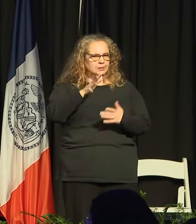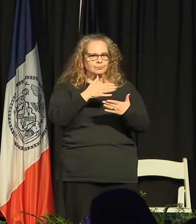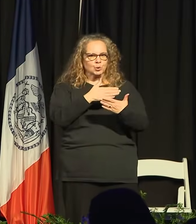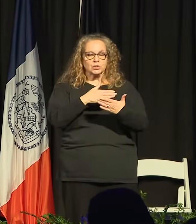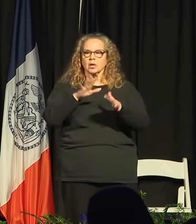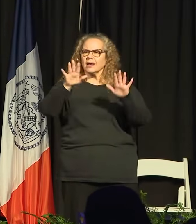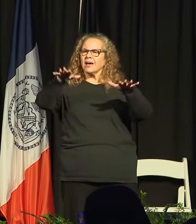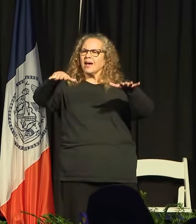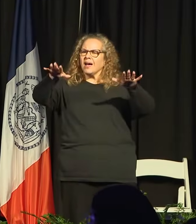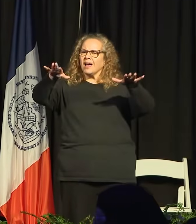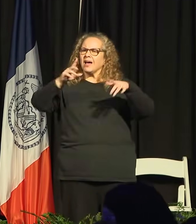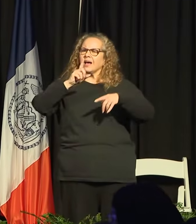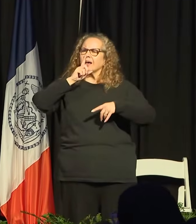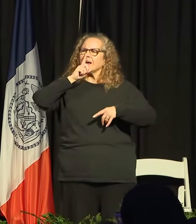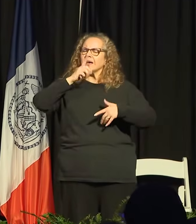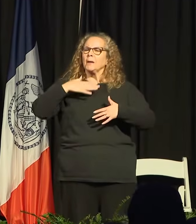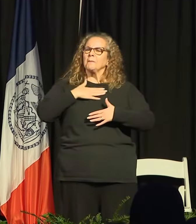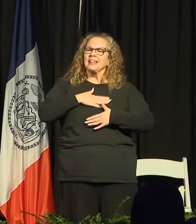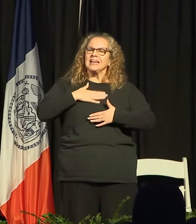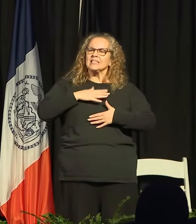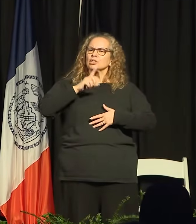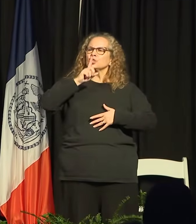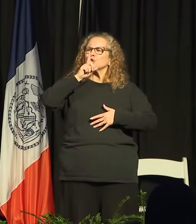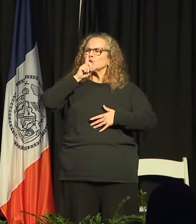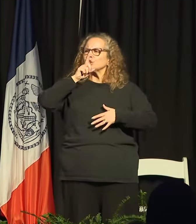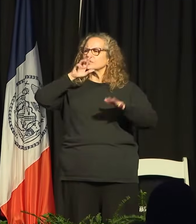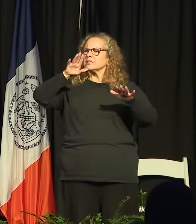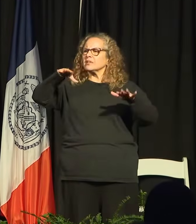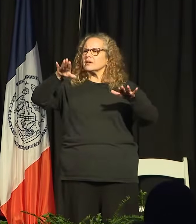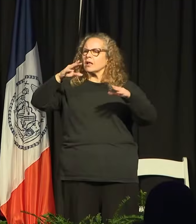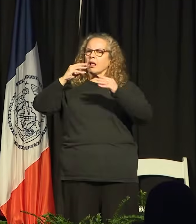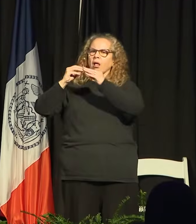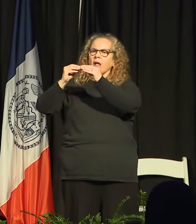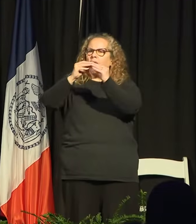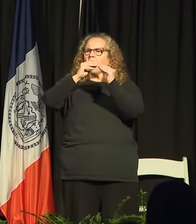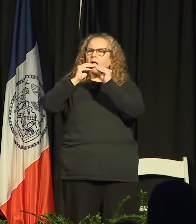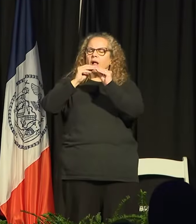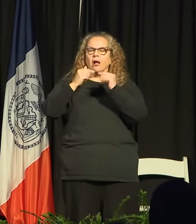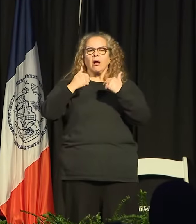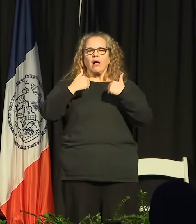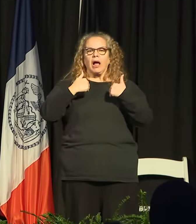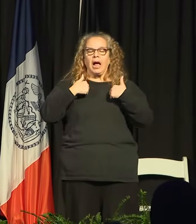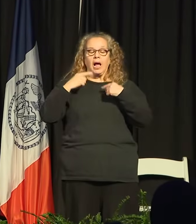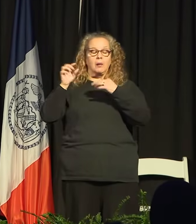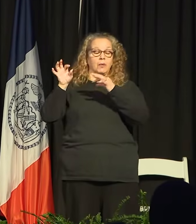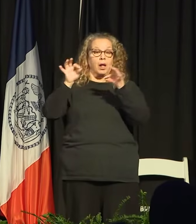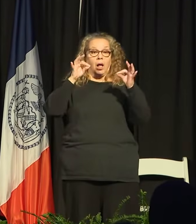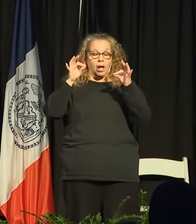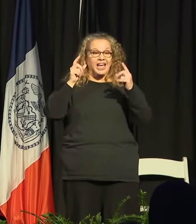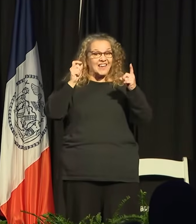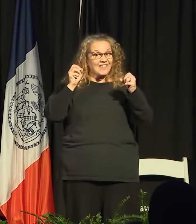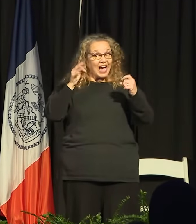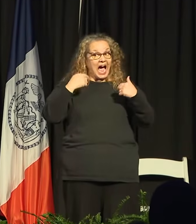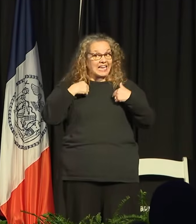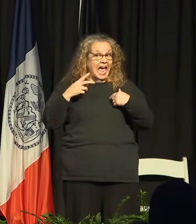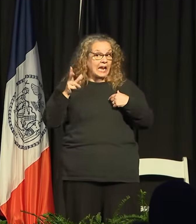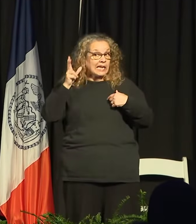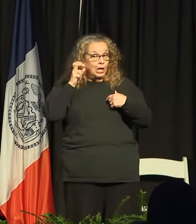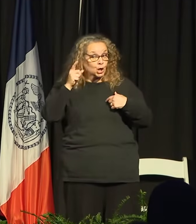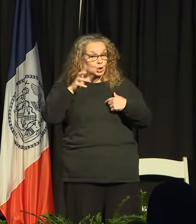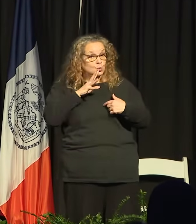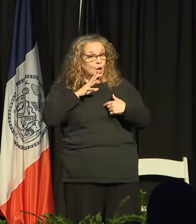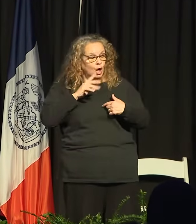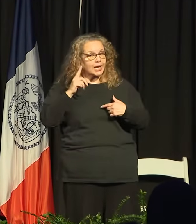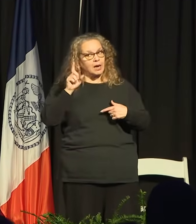Hi, can we just be, if I can feel that you're talking, it's kind of loud, and I'd like to introduce this